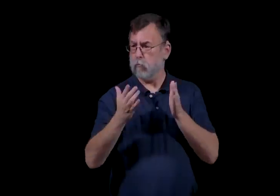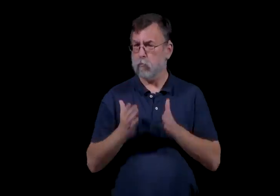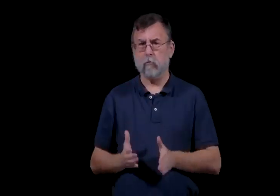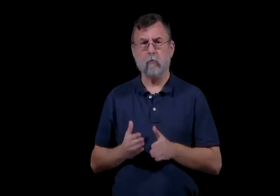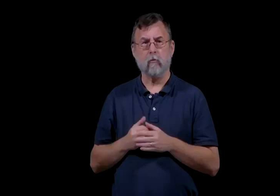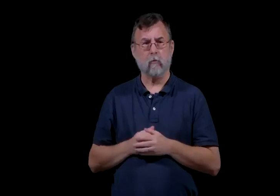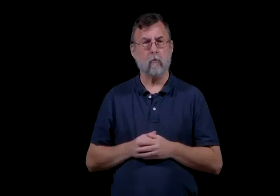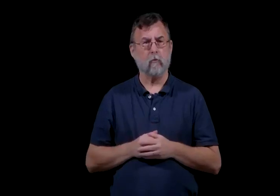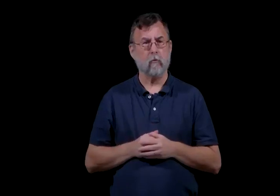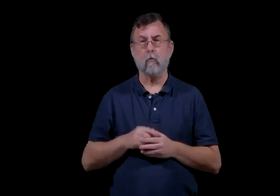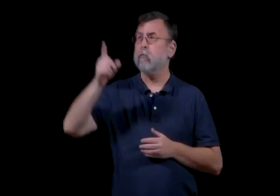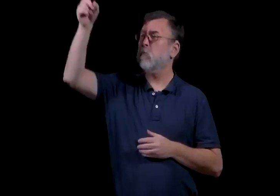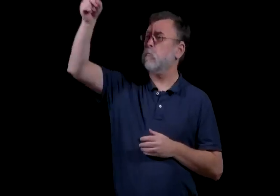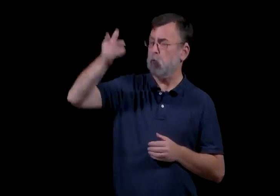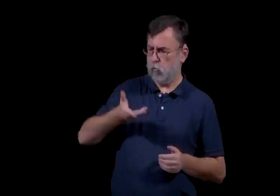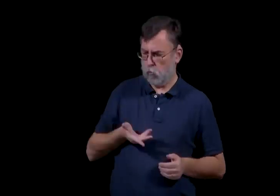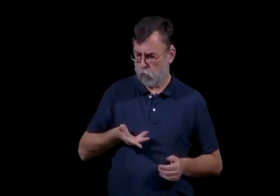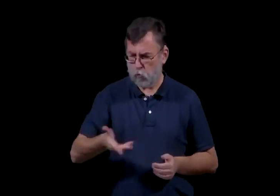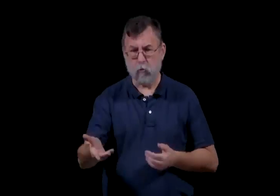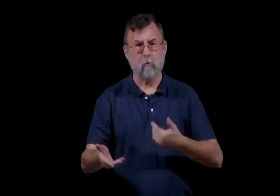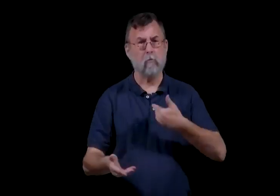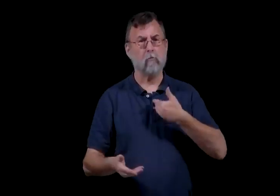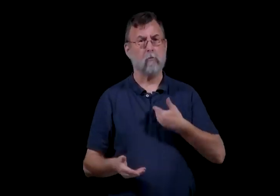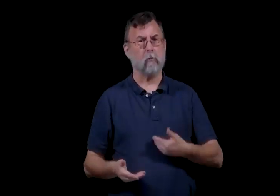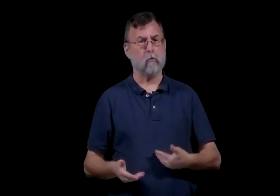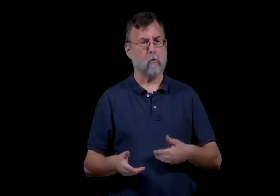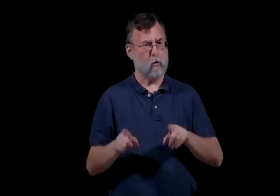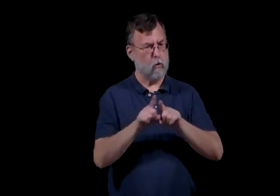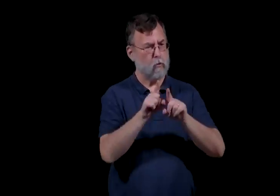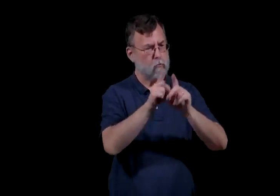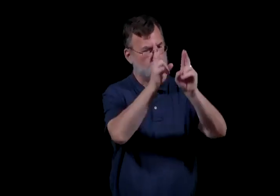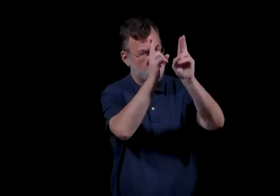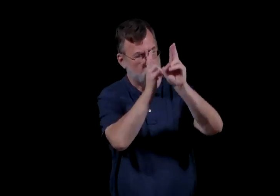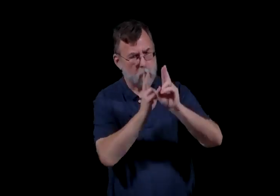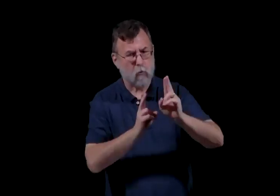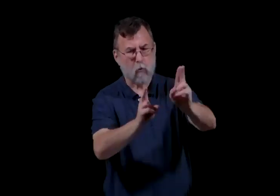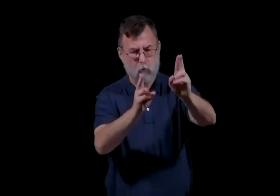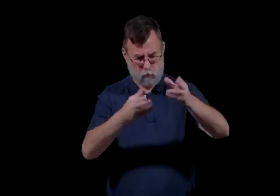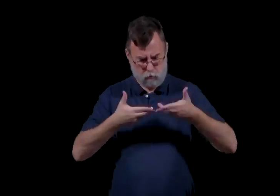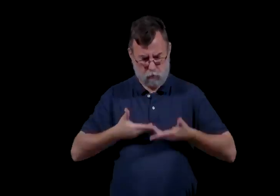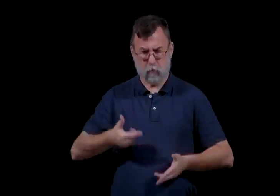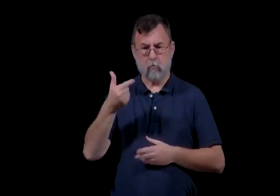enemies. You welcome me as an honored guest.